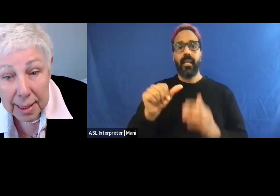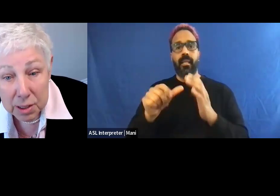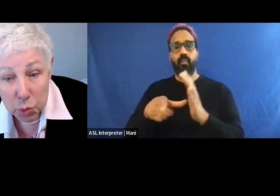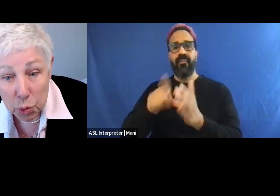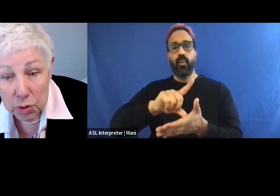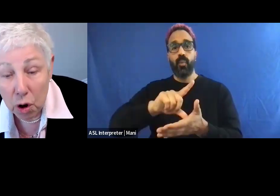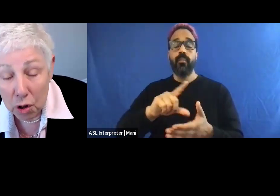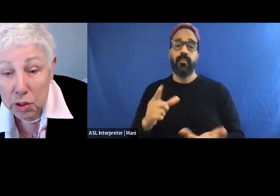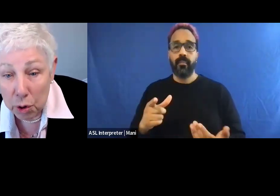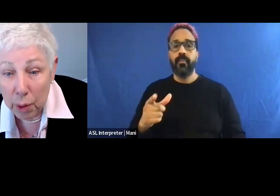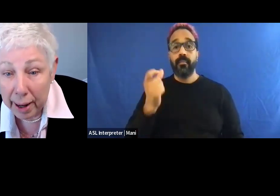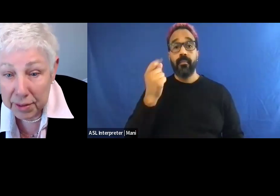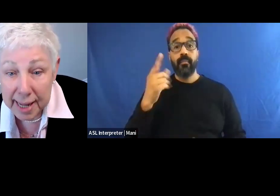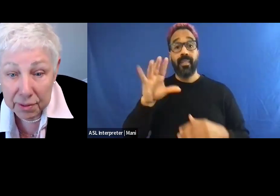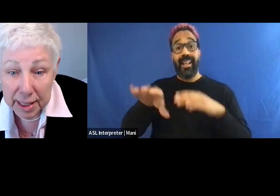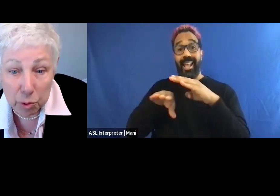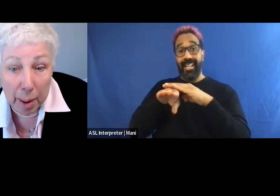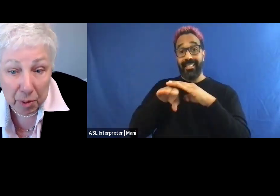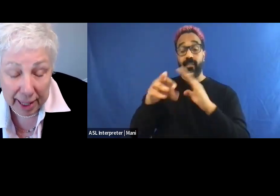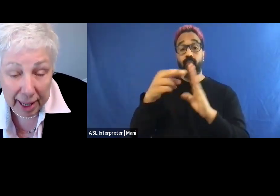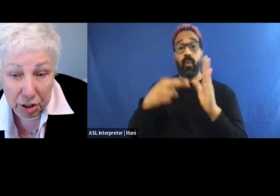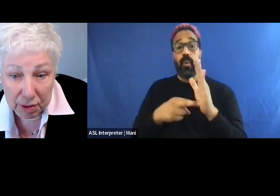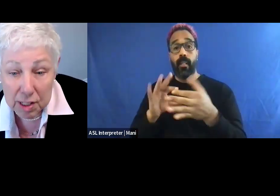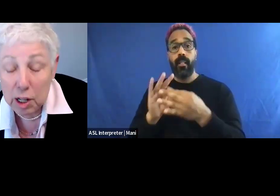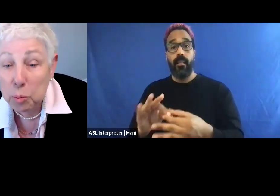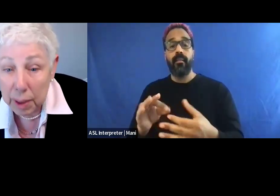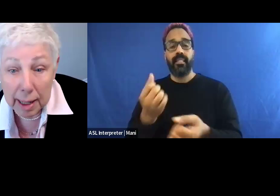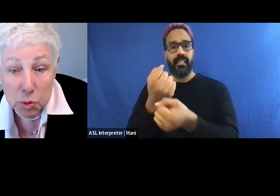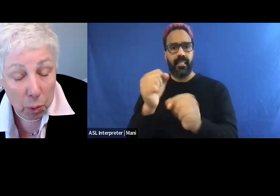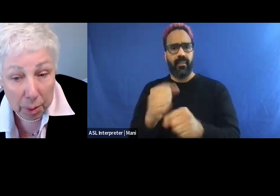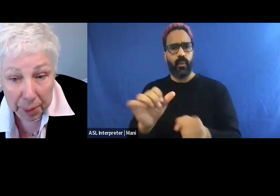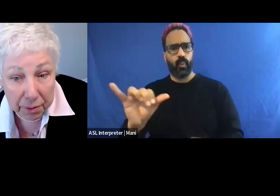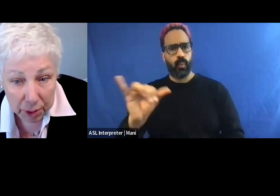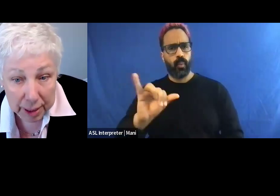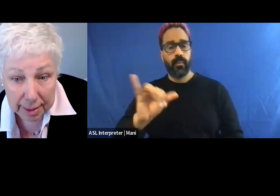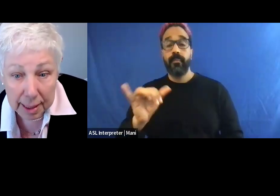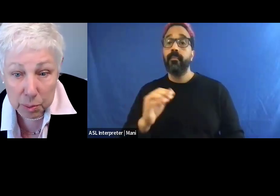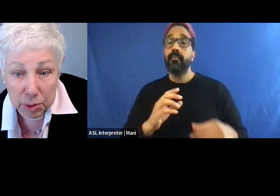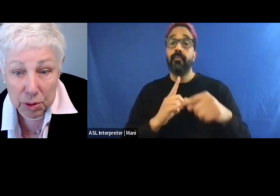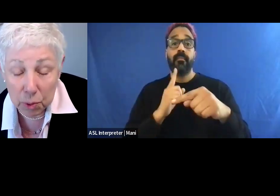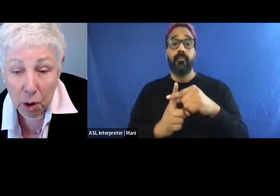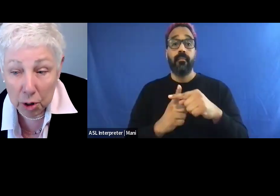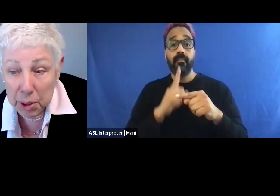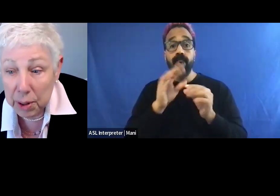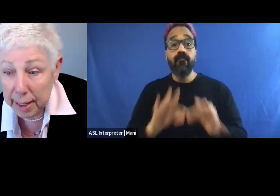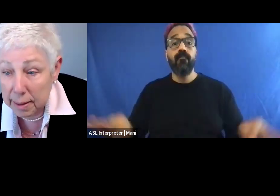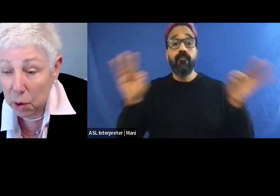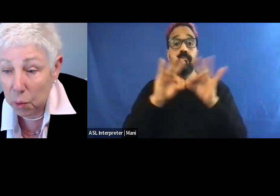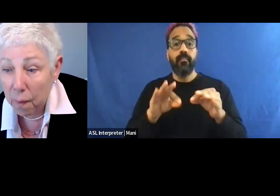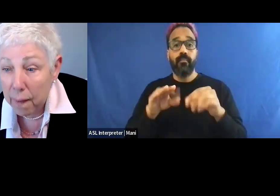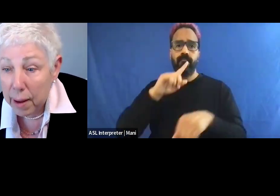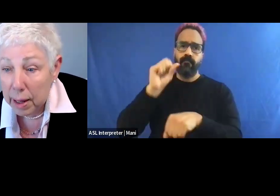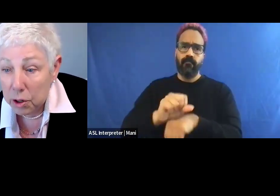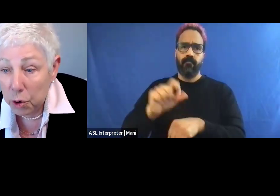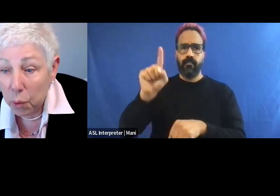those access rules also have safety ramifications. Plus, we want to be fully accessible to our community.